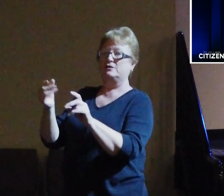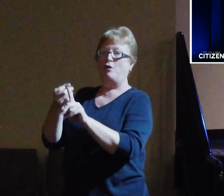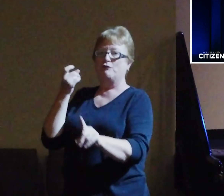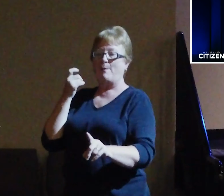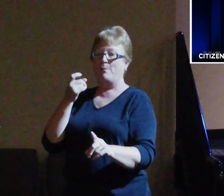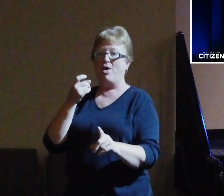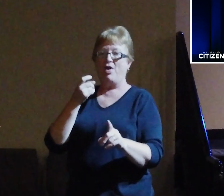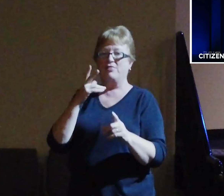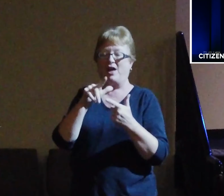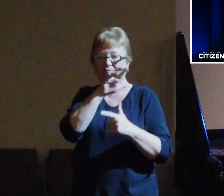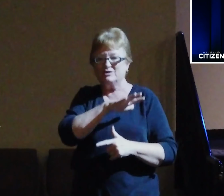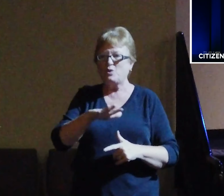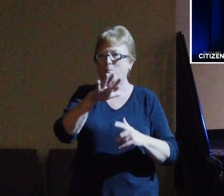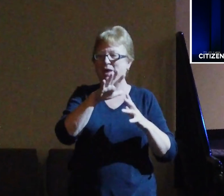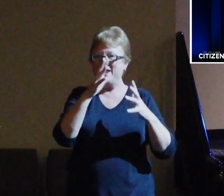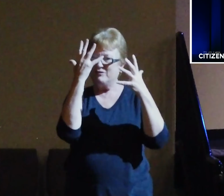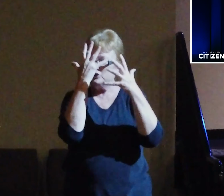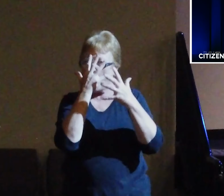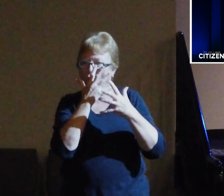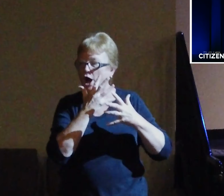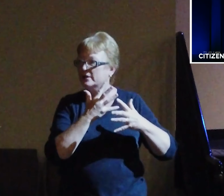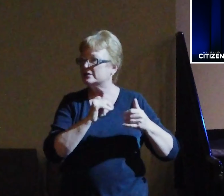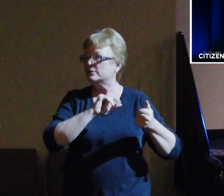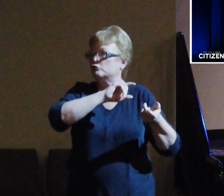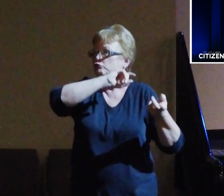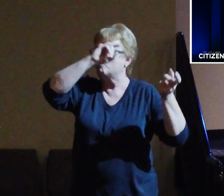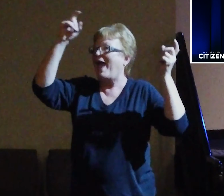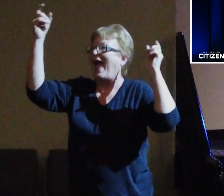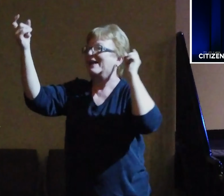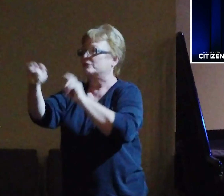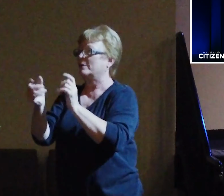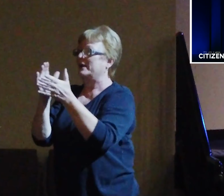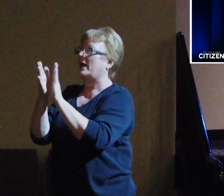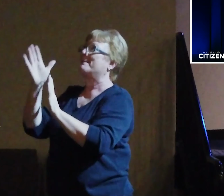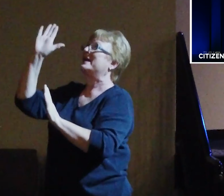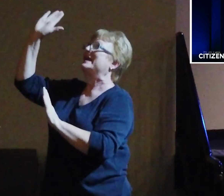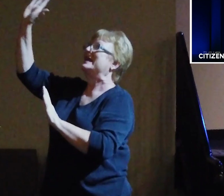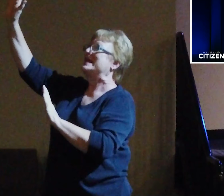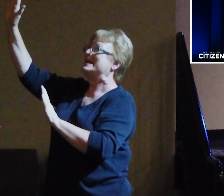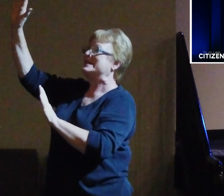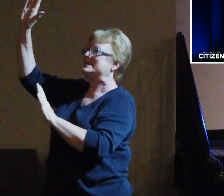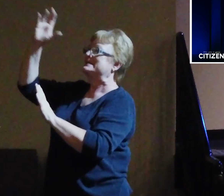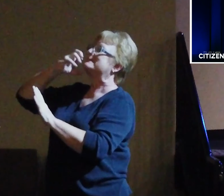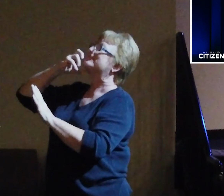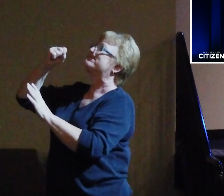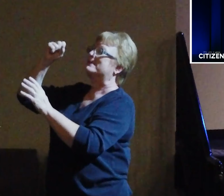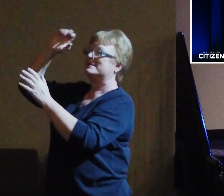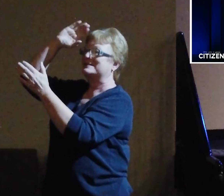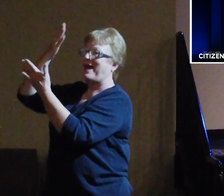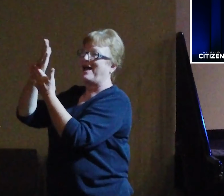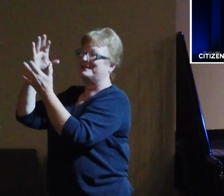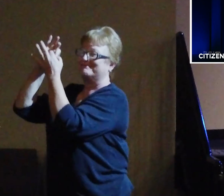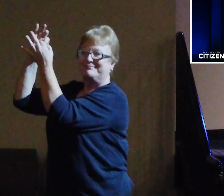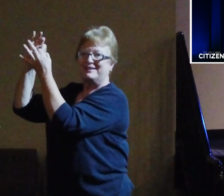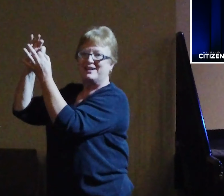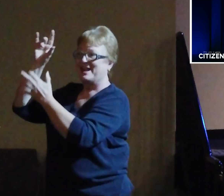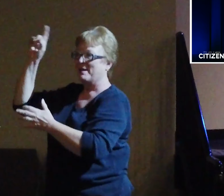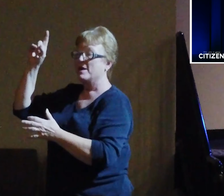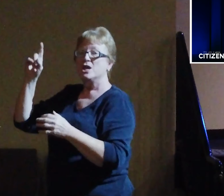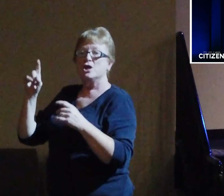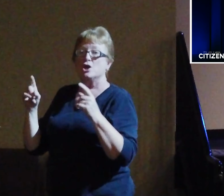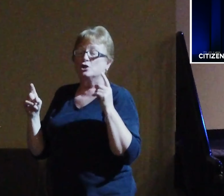darkness and transferred us to the kingdom of his beloved son. So there really are only two kingdoms.